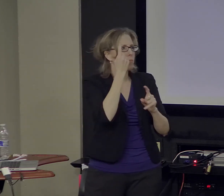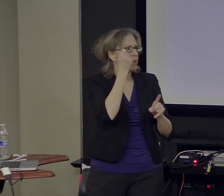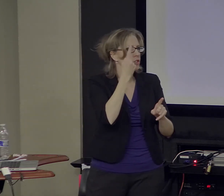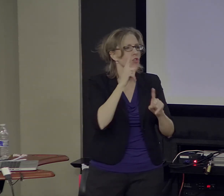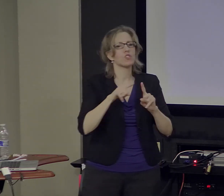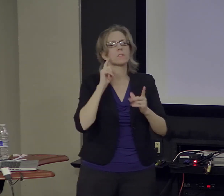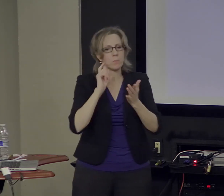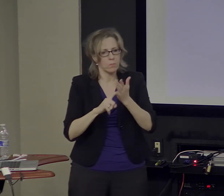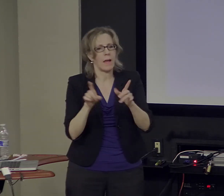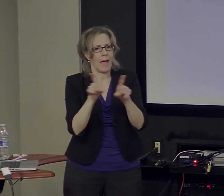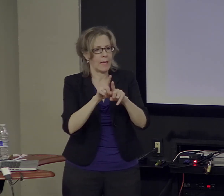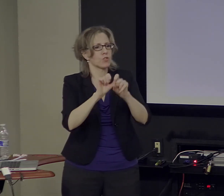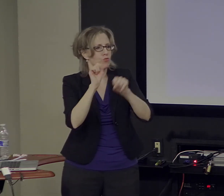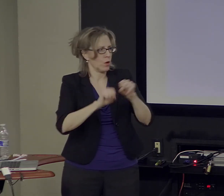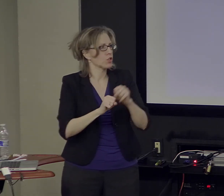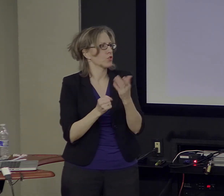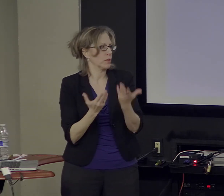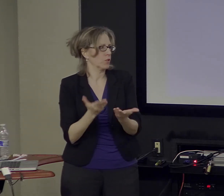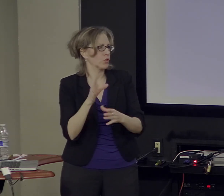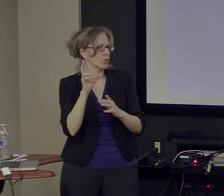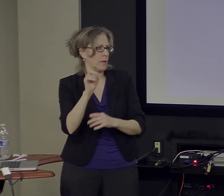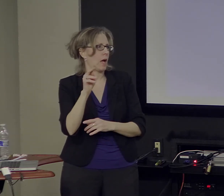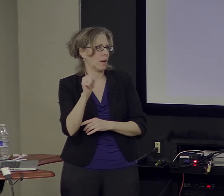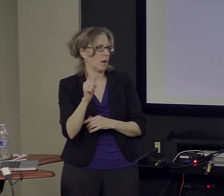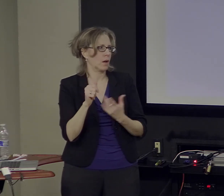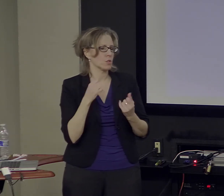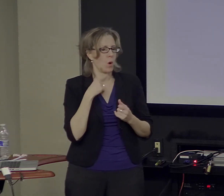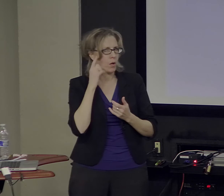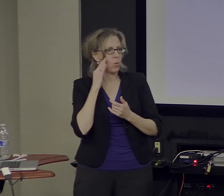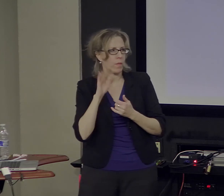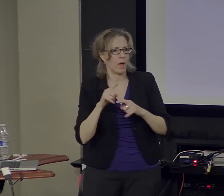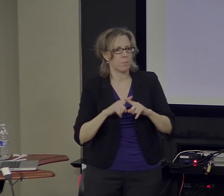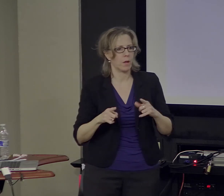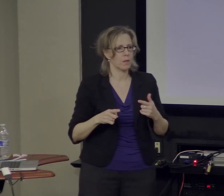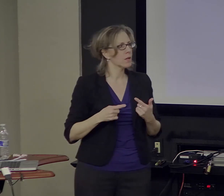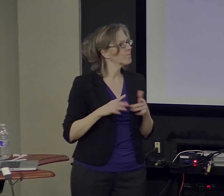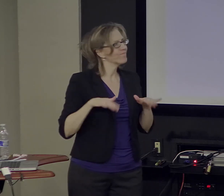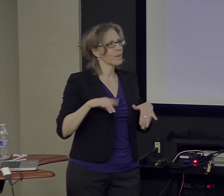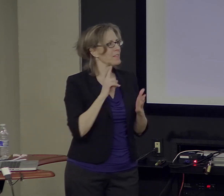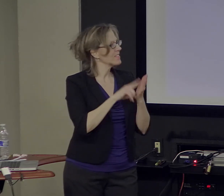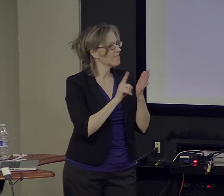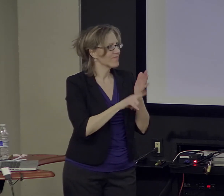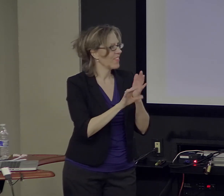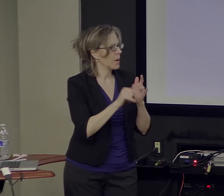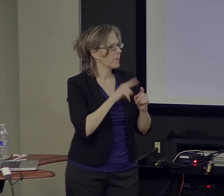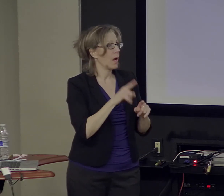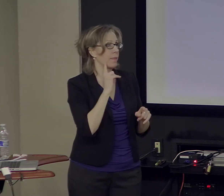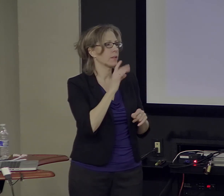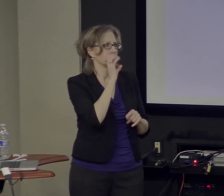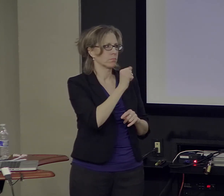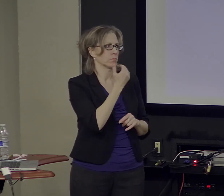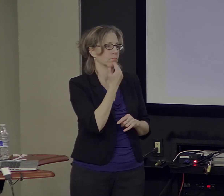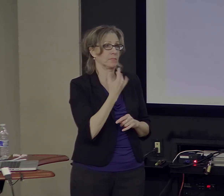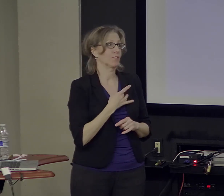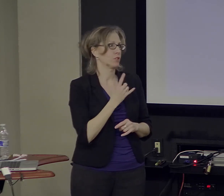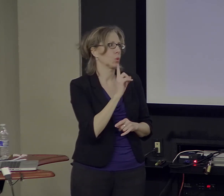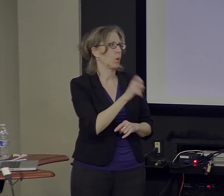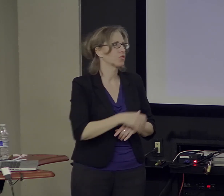and but it's not necessarily being looked at as it's related to comprehension, but rather structure. But I think that's a